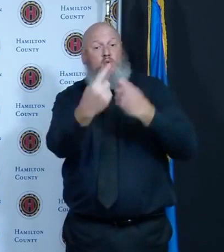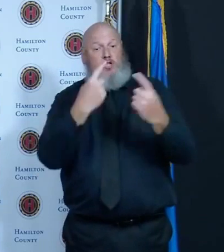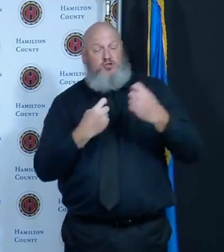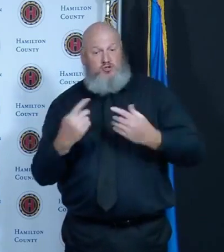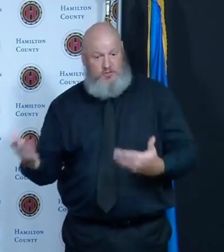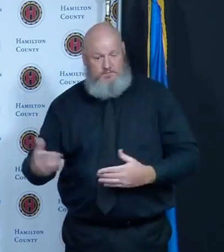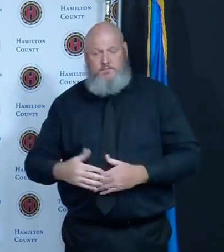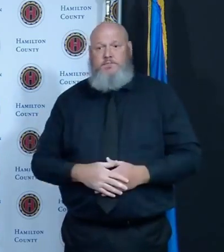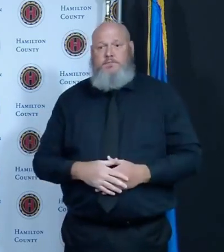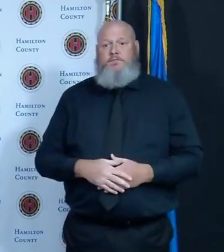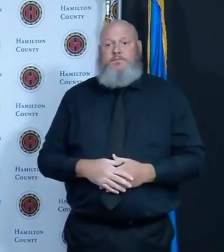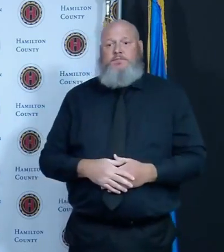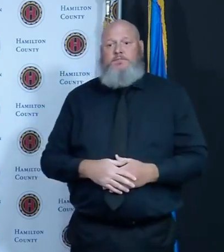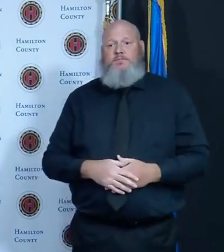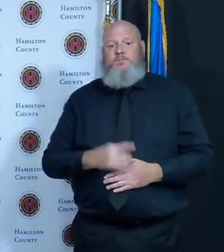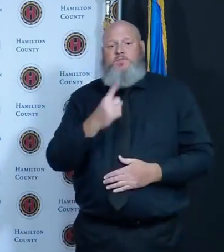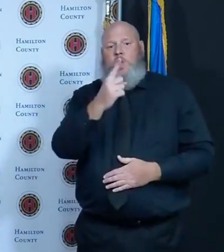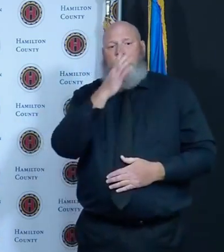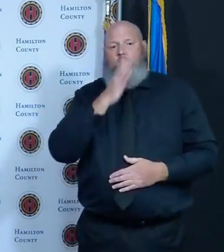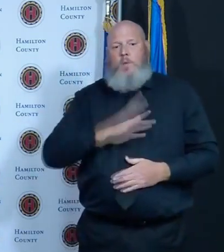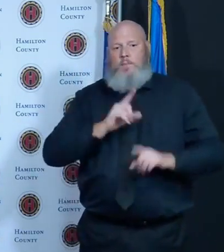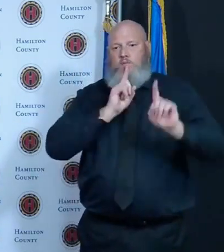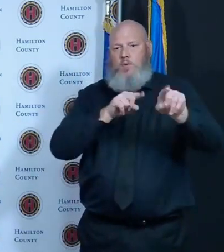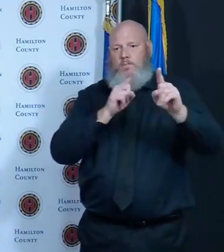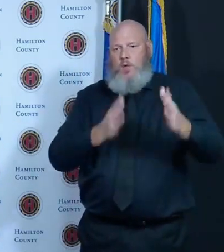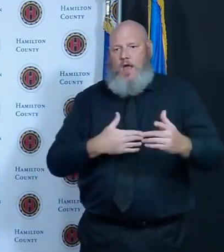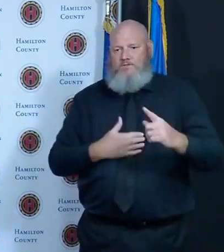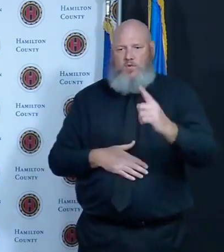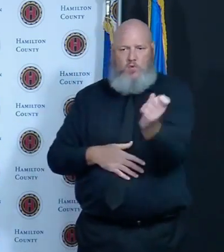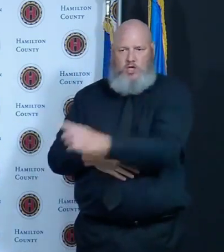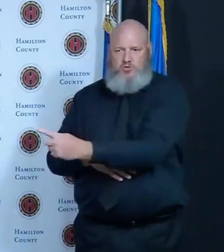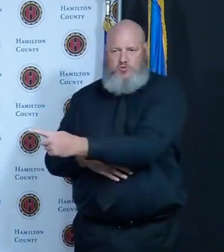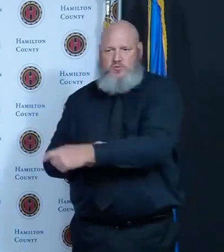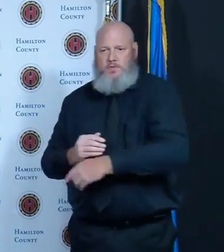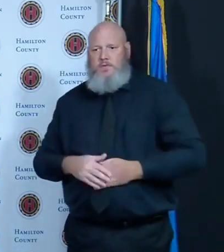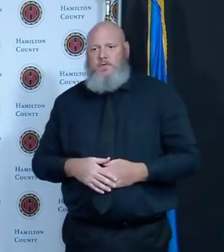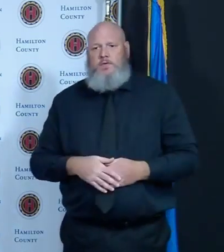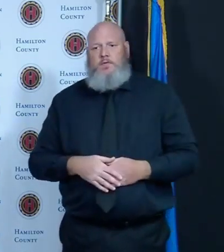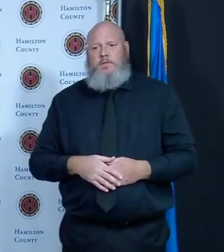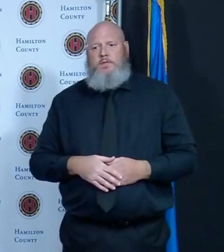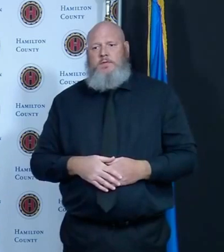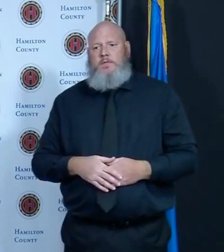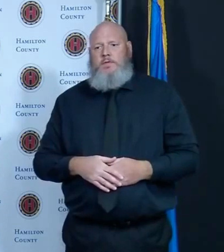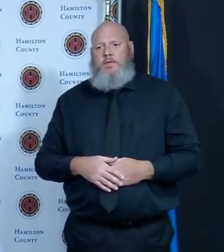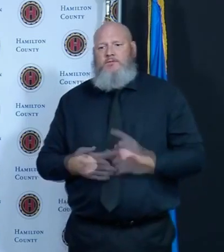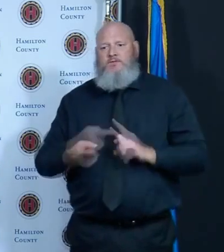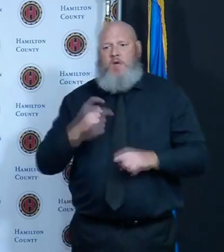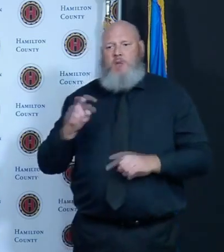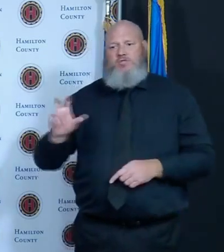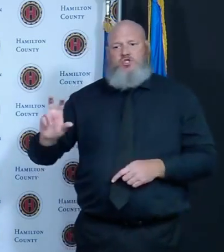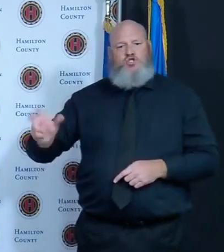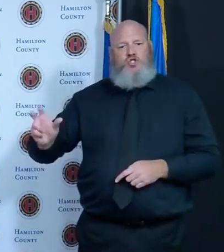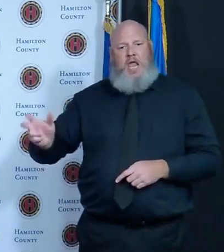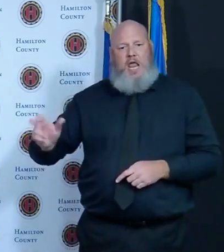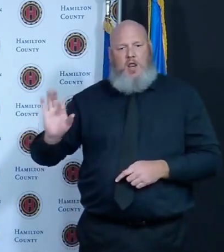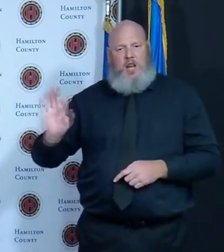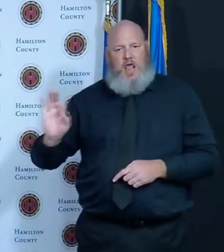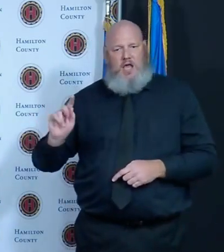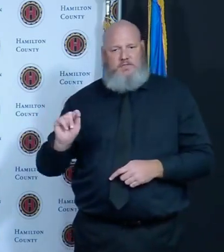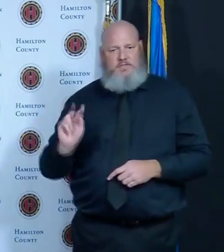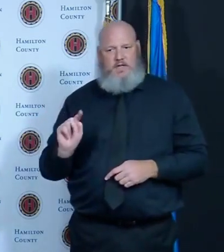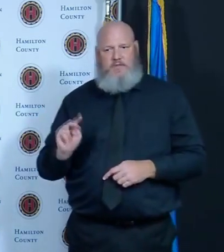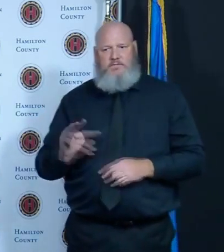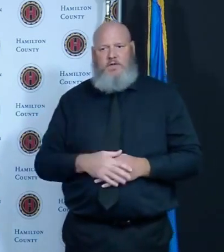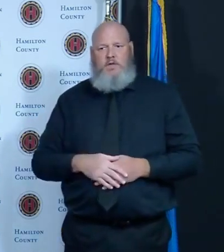things you had mentioned about how well the county's doing as far as response and keeping the numbers down. We're about 4 weeks in now from when we